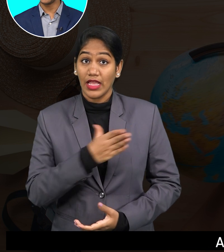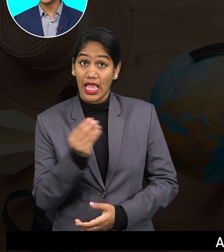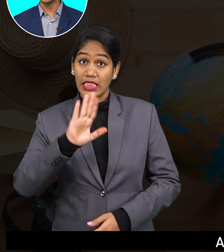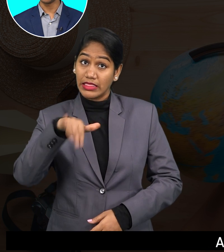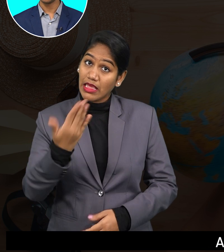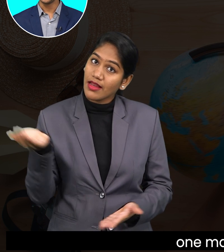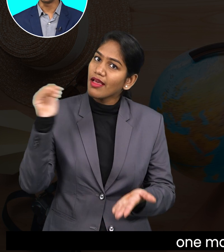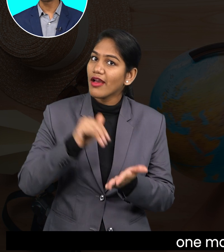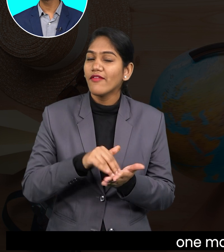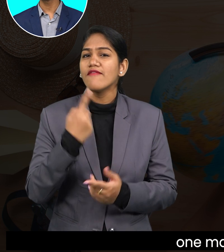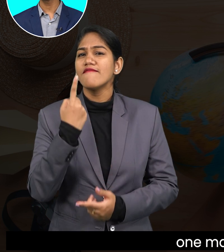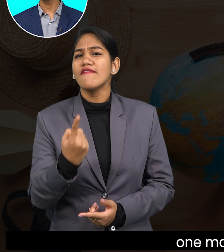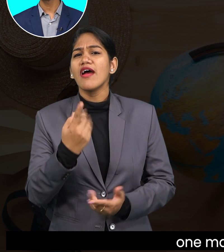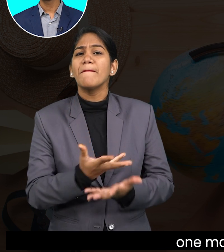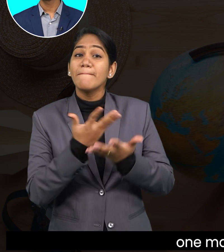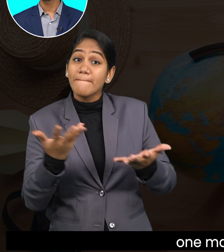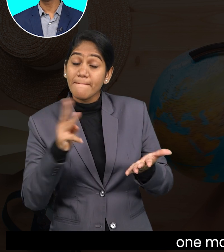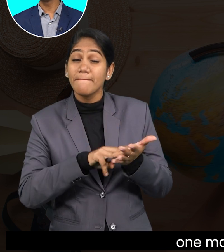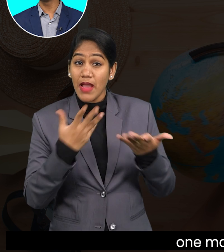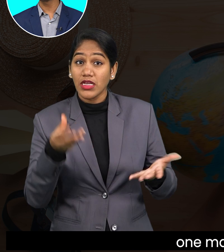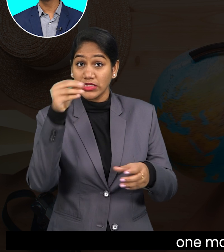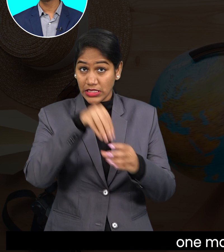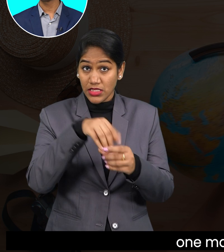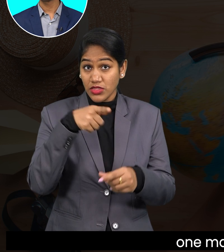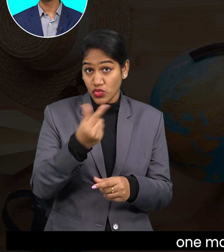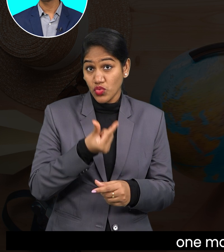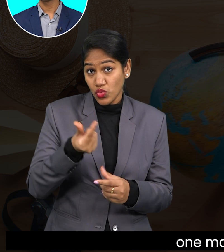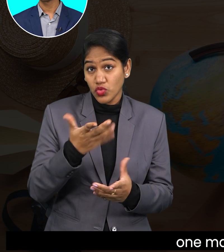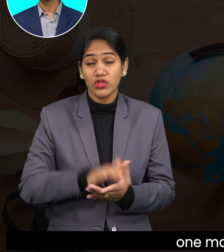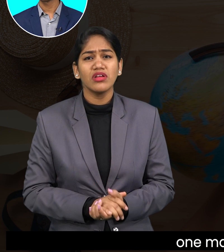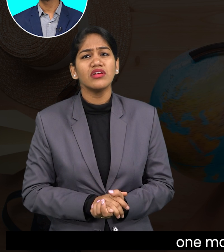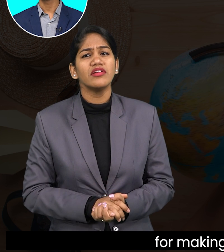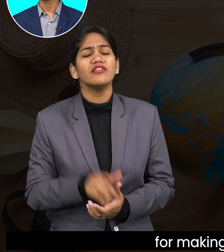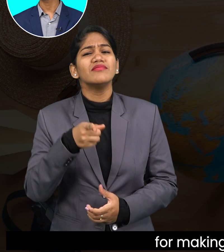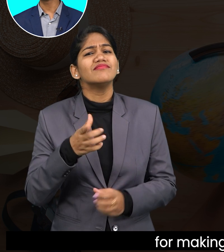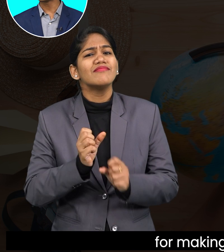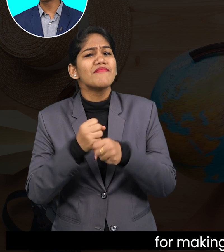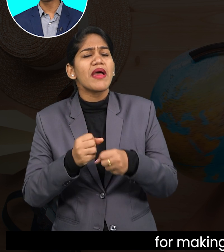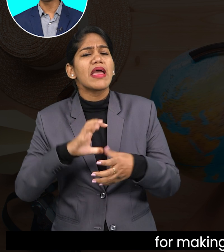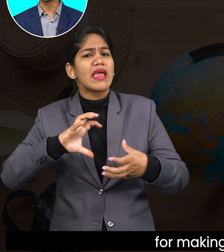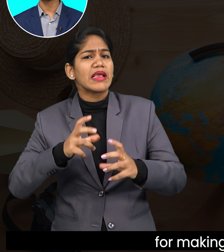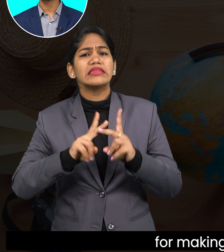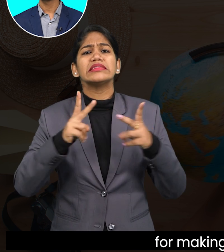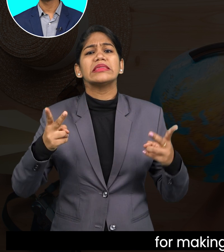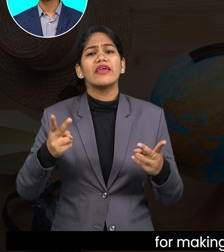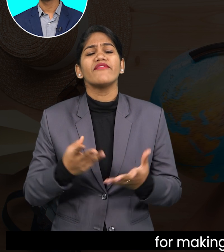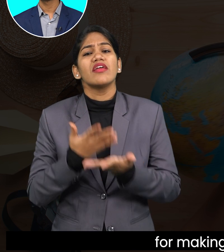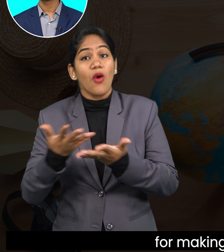And then again, one material could be used for making many different